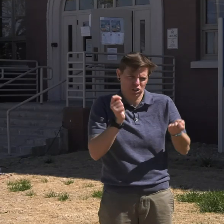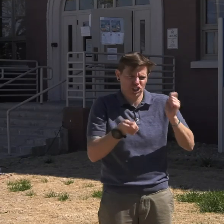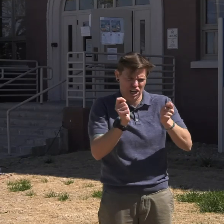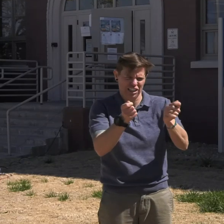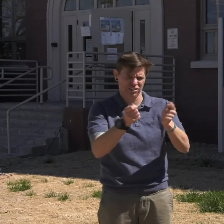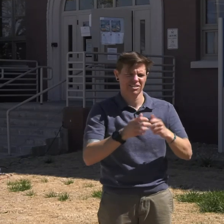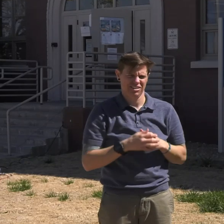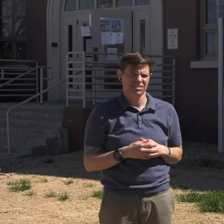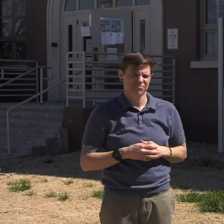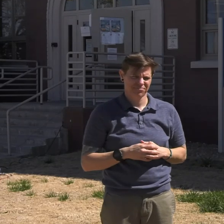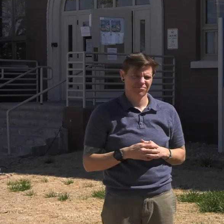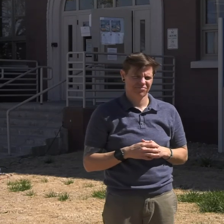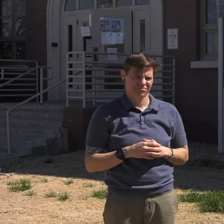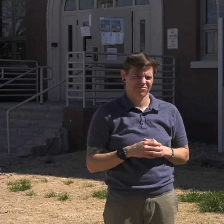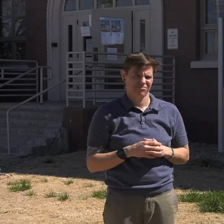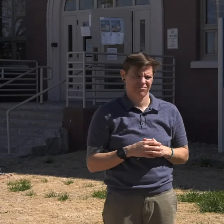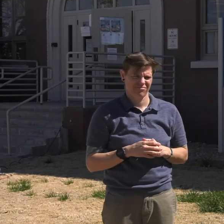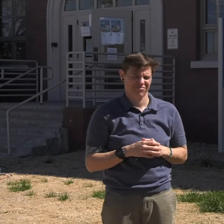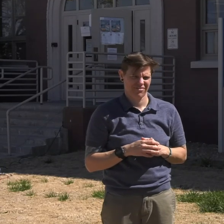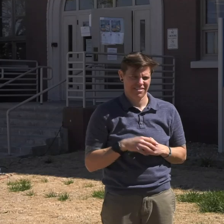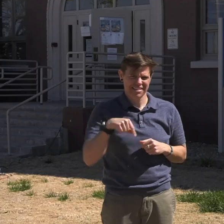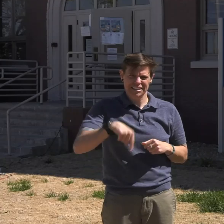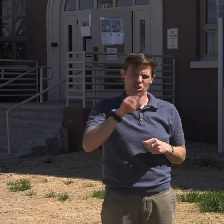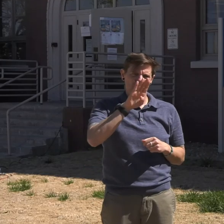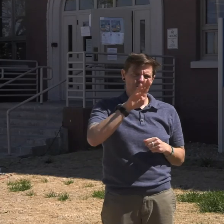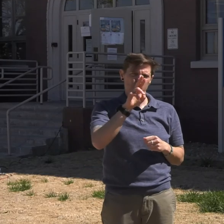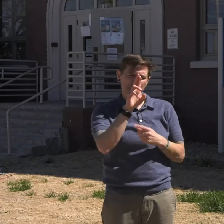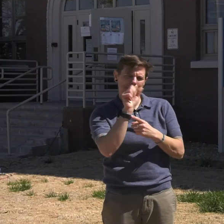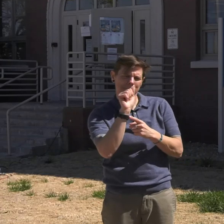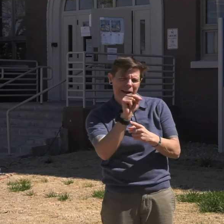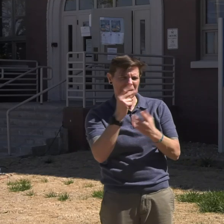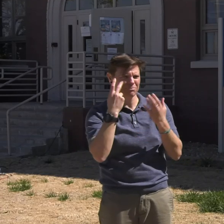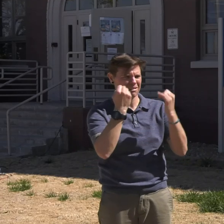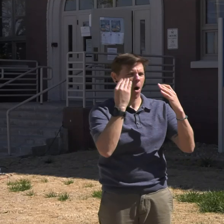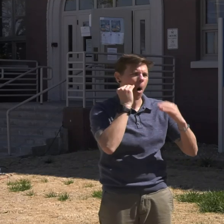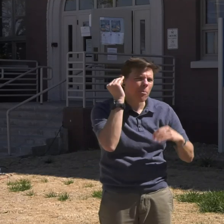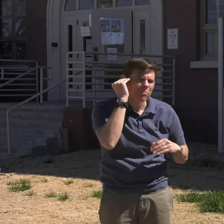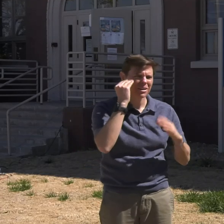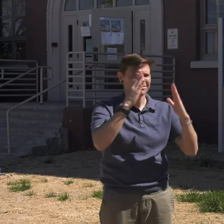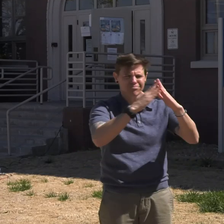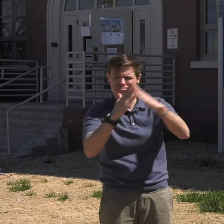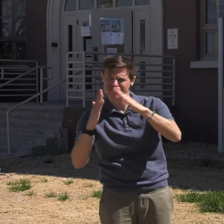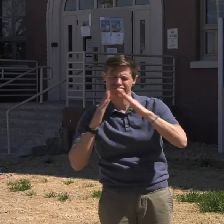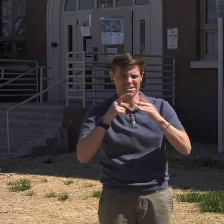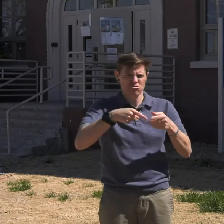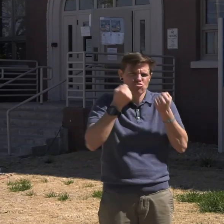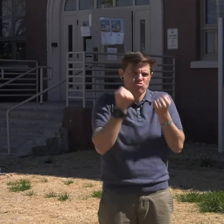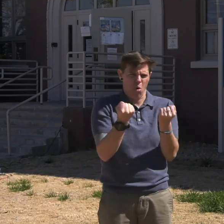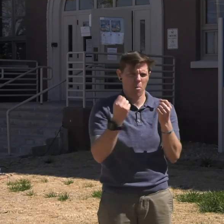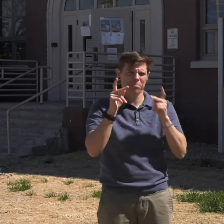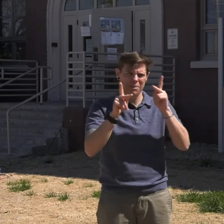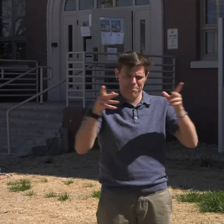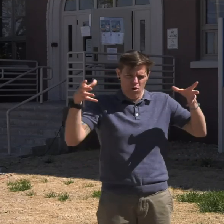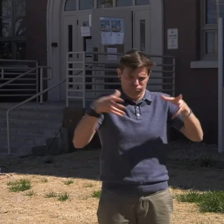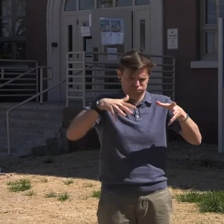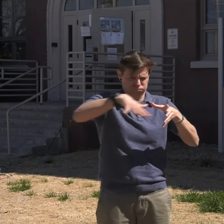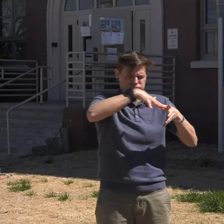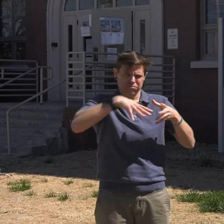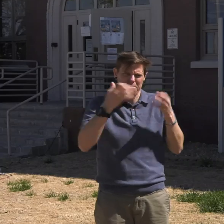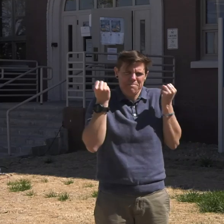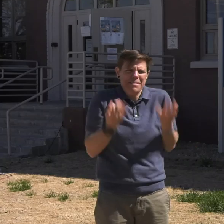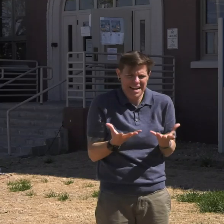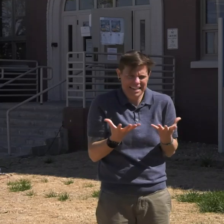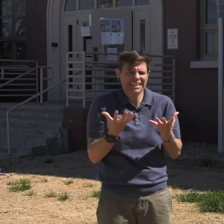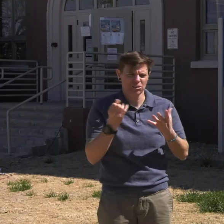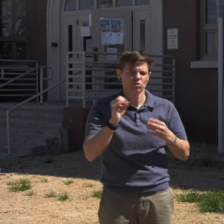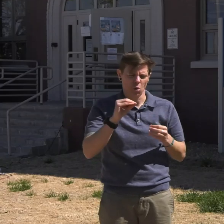is the urban core for about 1,000 square miles, it usually means that we might have to do things longer than the rest of the state, or we might have to do